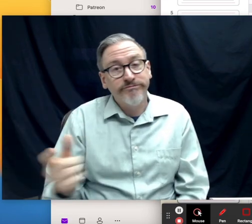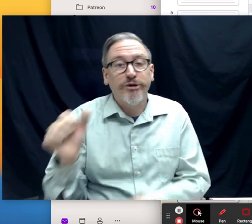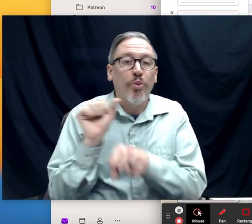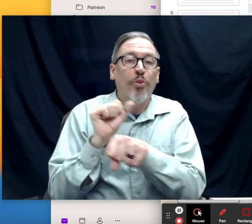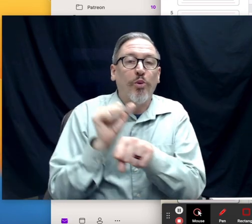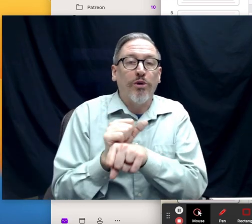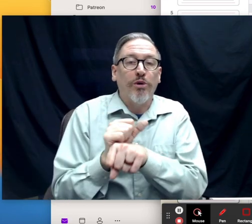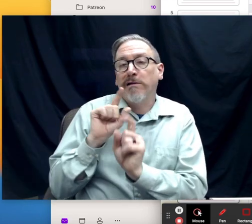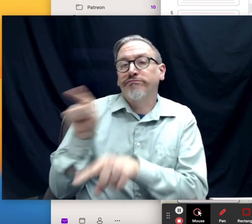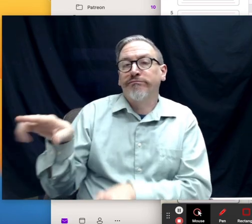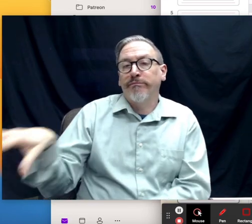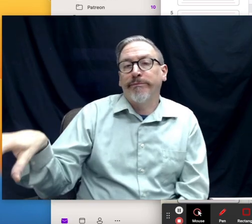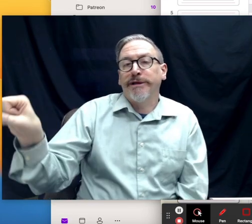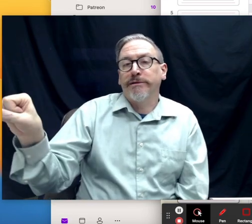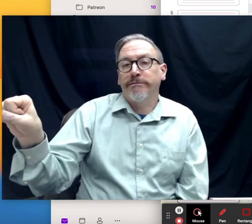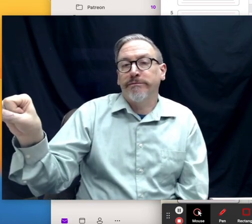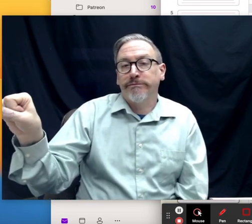So,